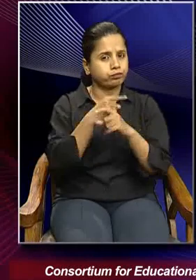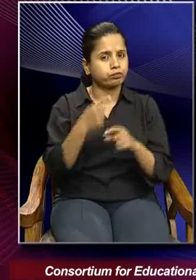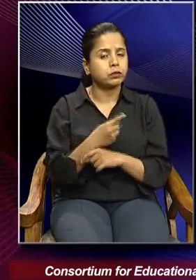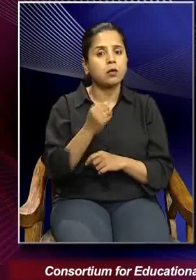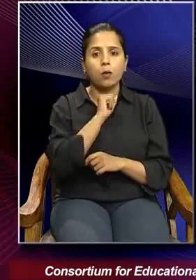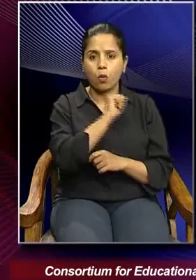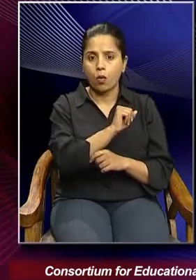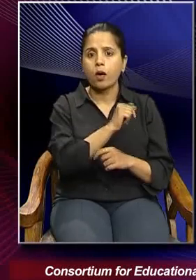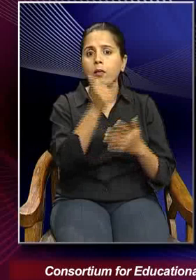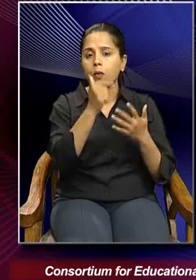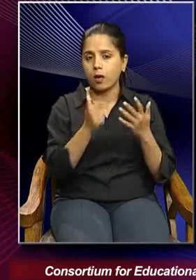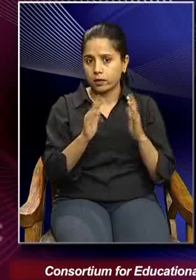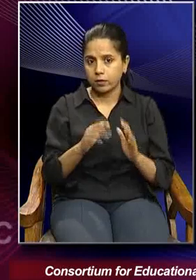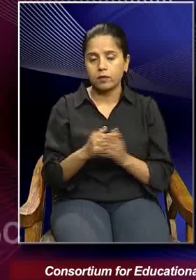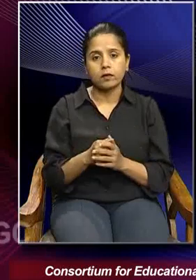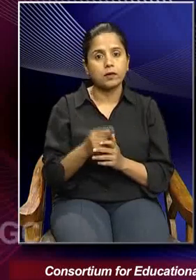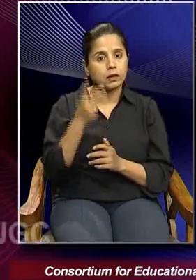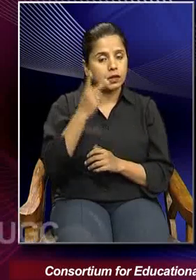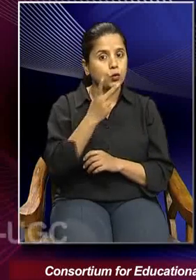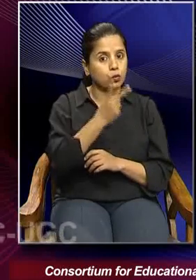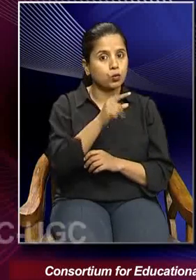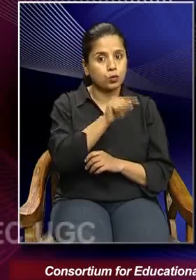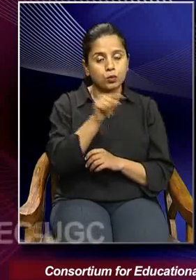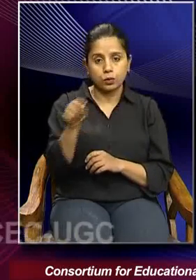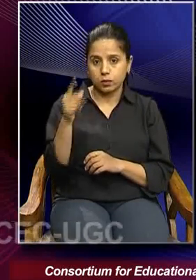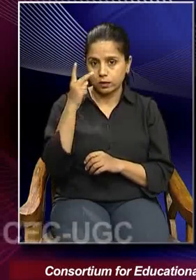attributes. In fact, these two are